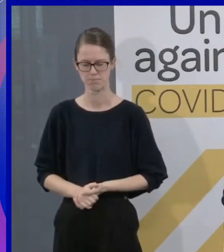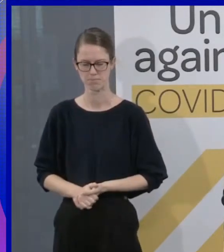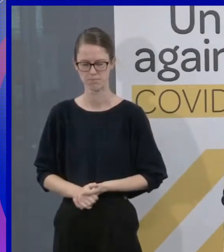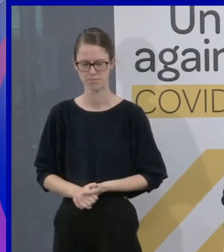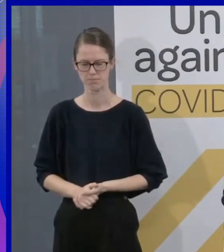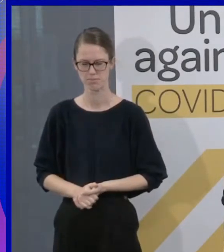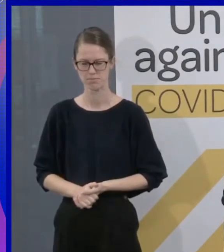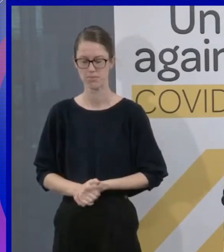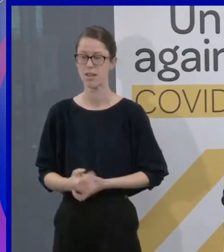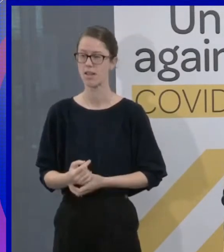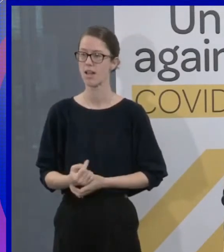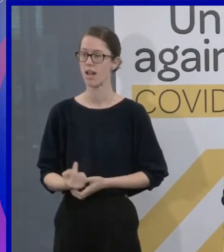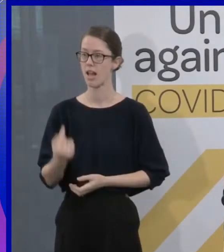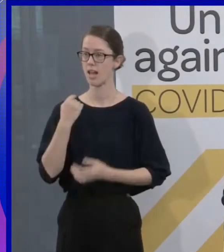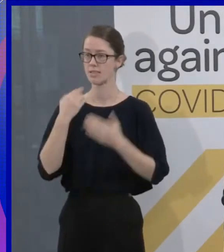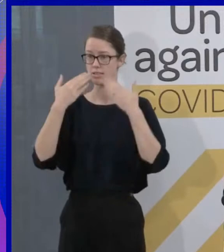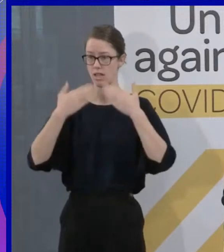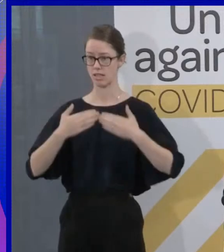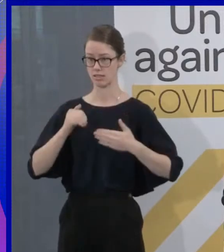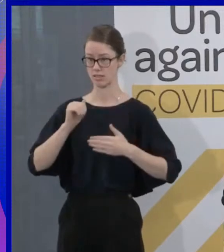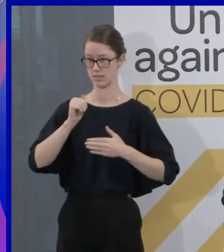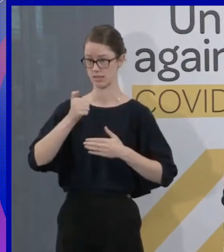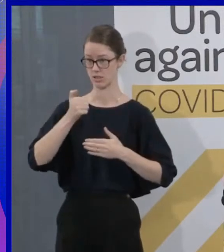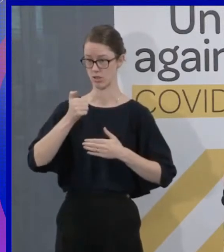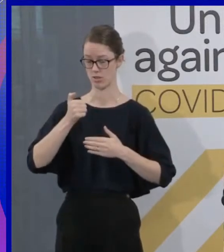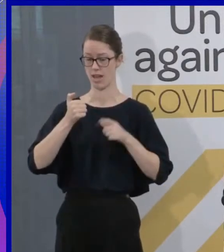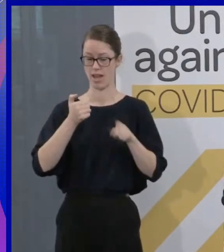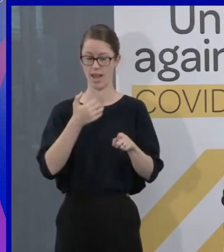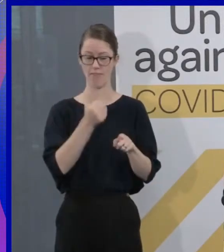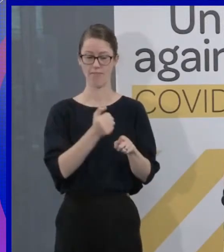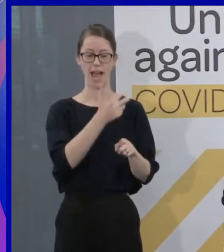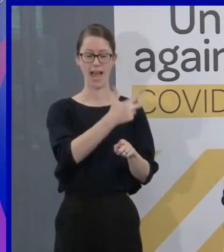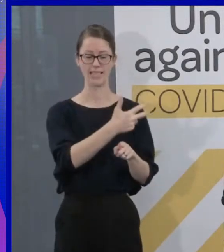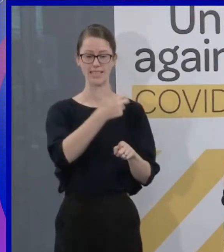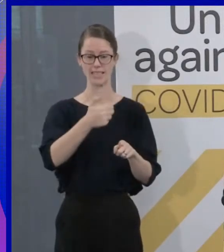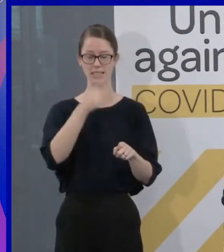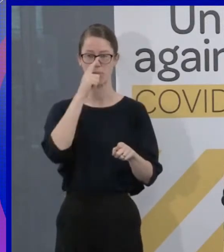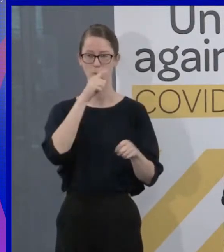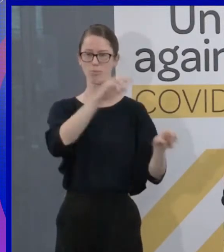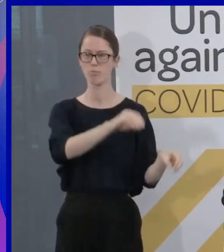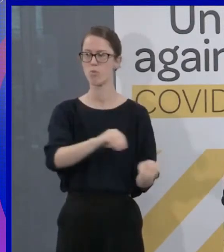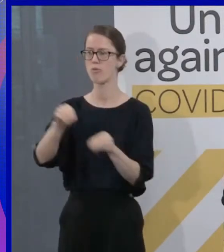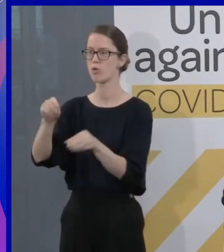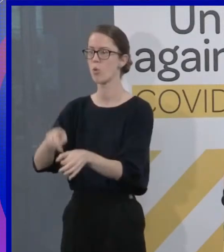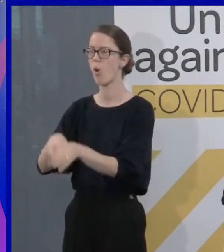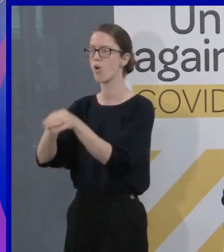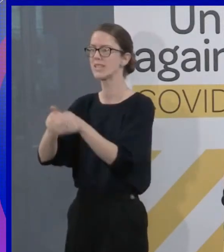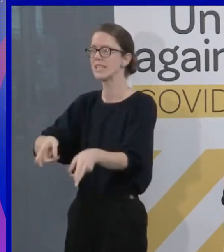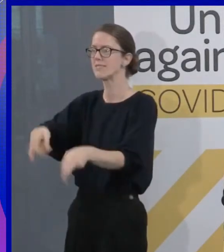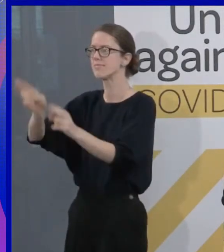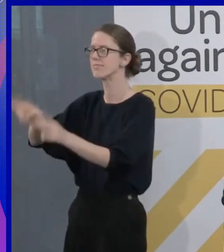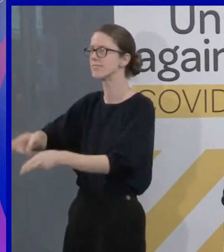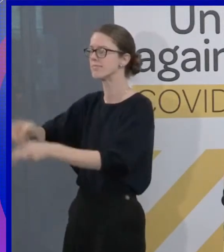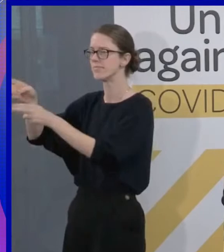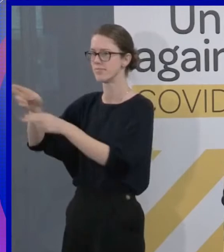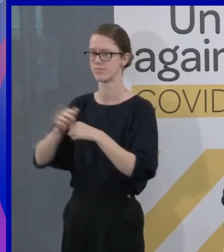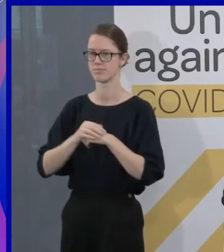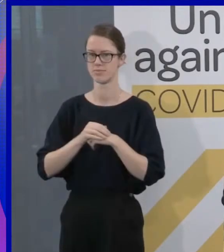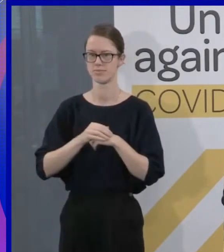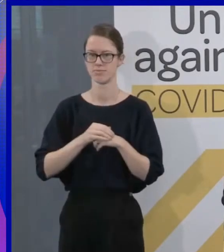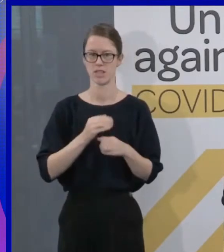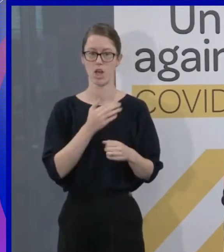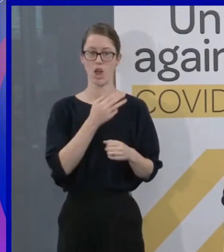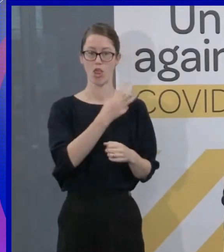Now, as of 6 o'clock last evening, 86 people linked to the cluster have been moved into a quarantine facility. That includes